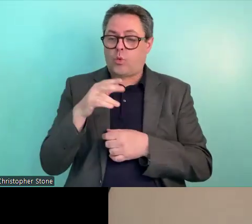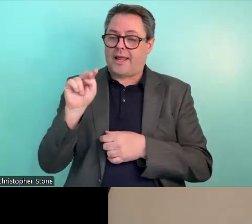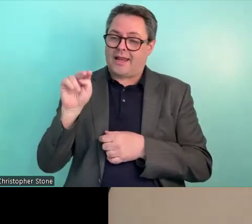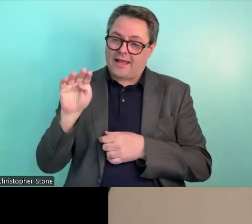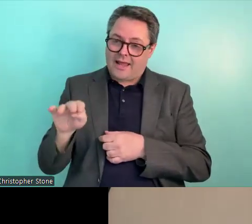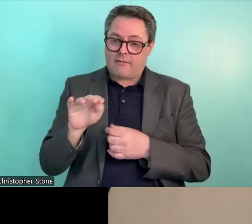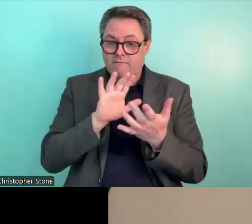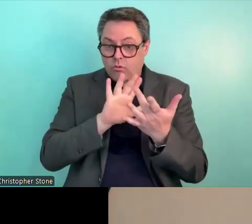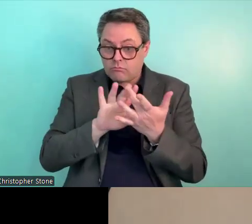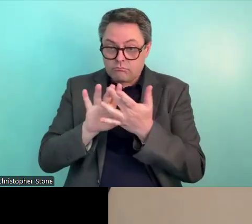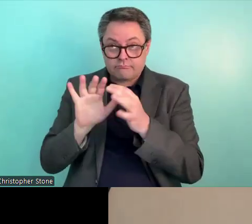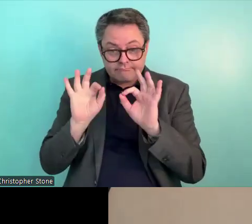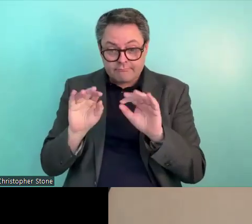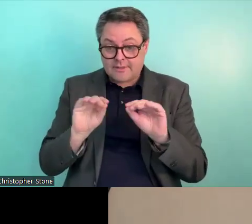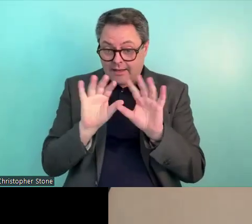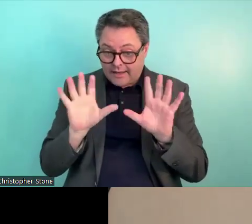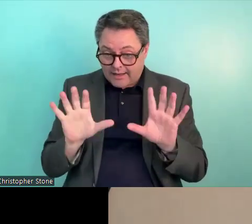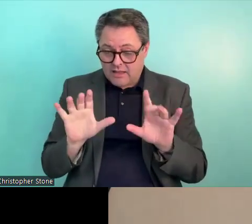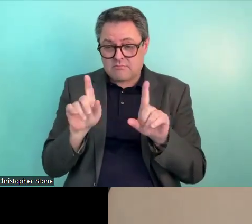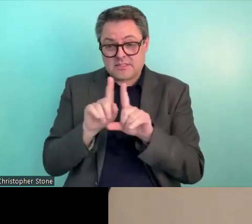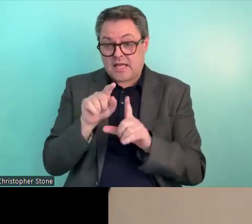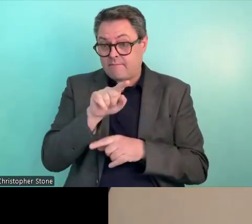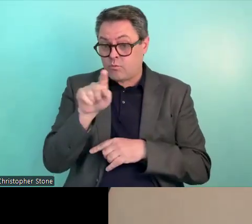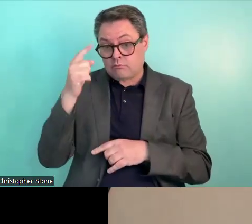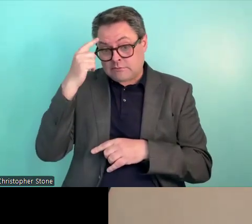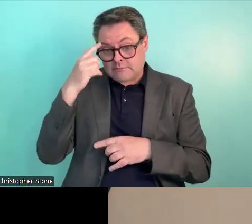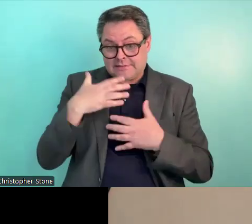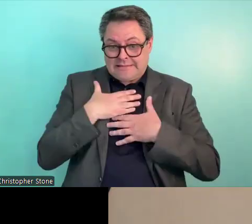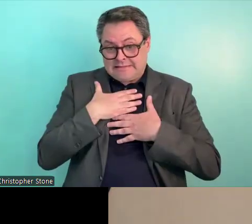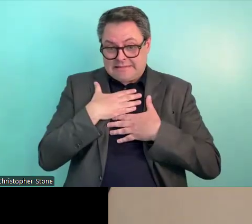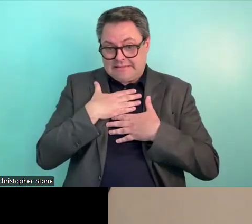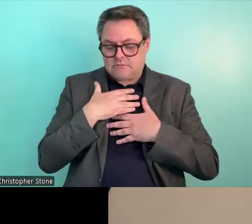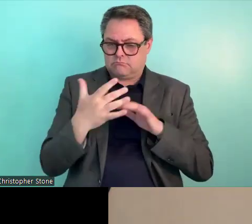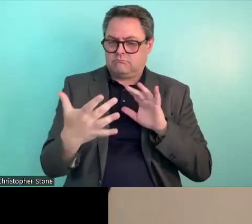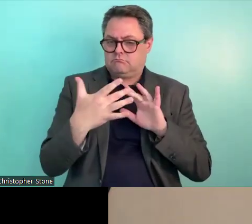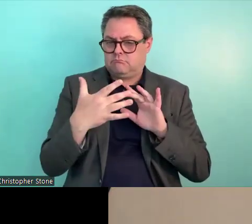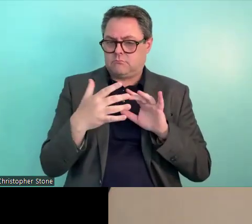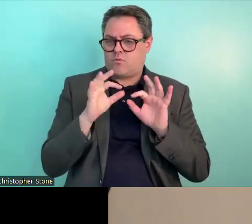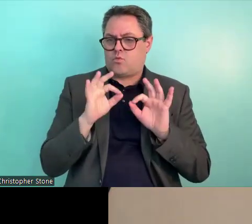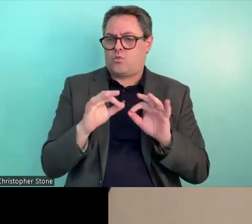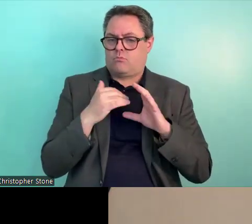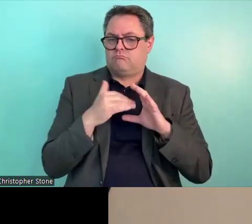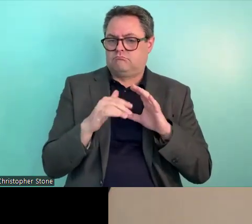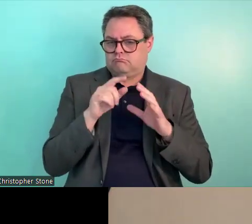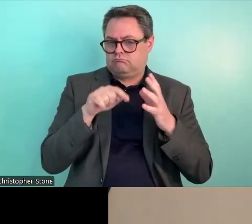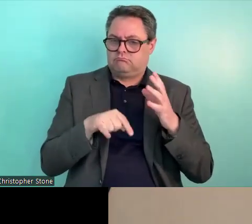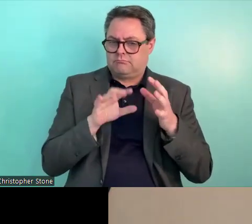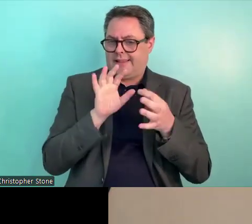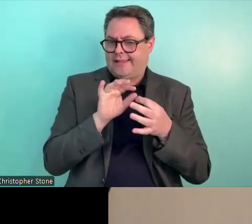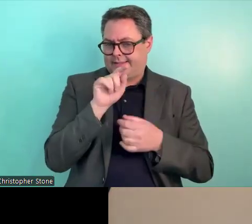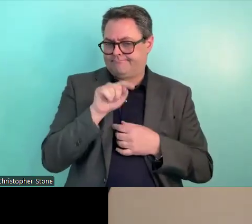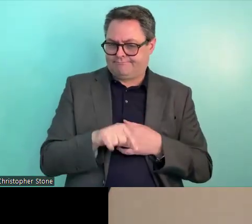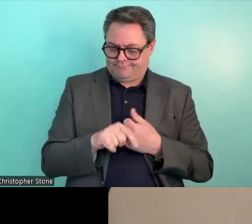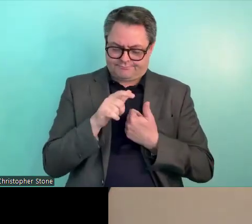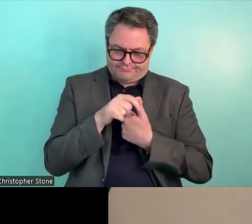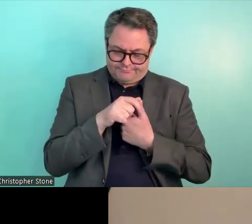So now those who are here and aren't receiving emails, please do ensure that we have the right email addresses for you. Please do reach out to